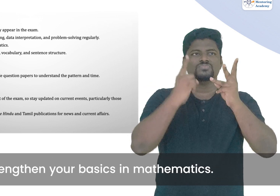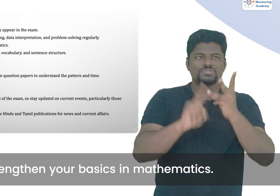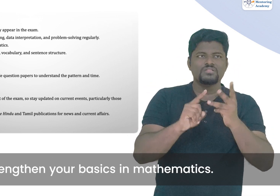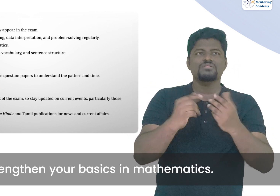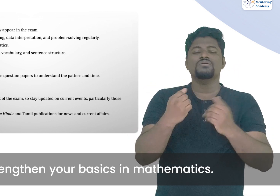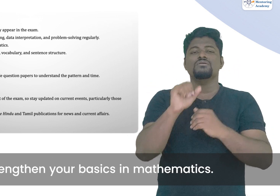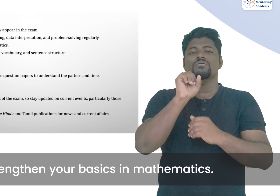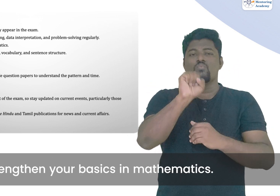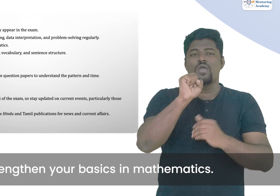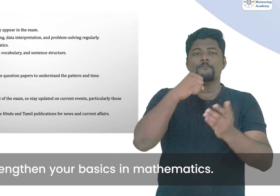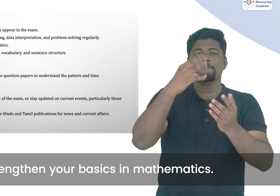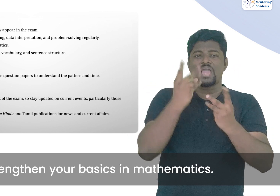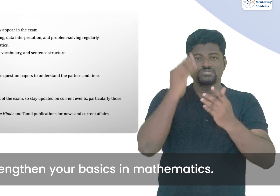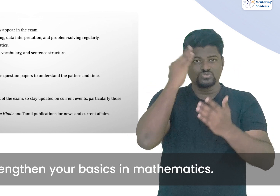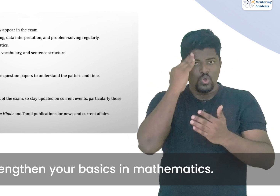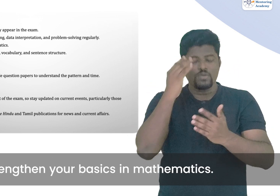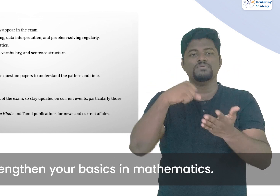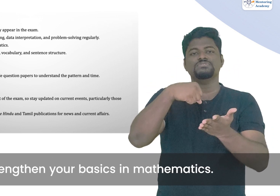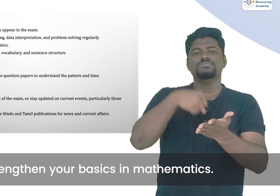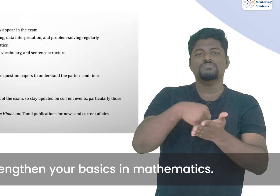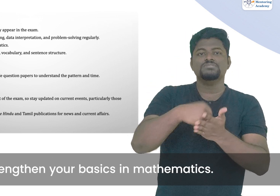Strengthen your basics in mathematics.